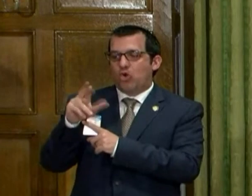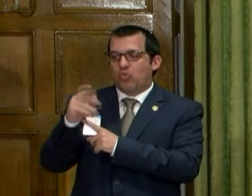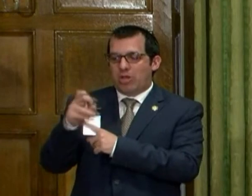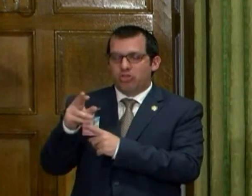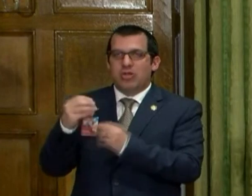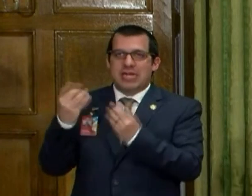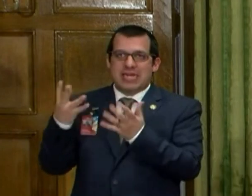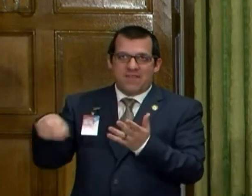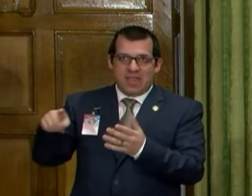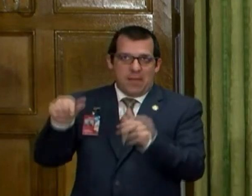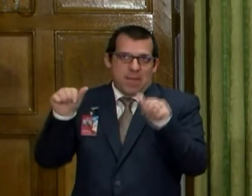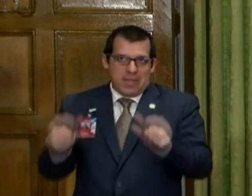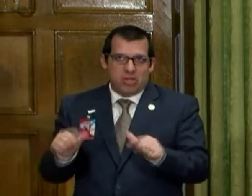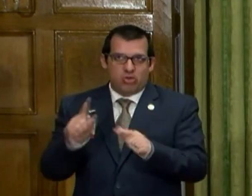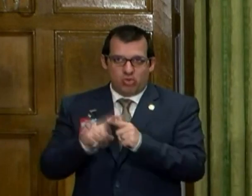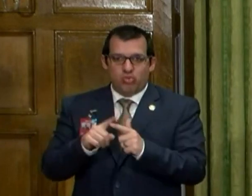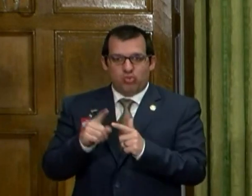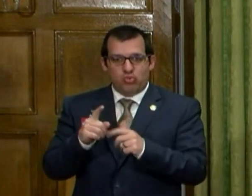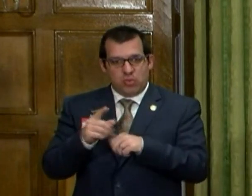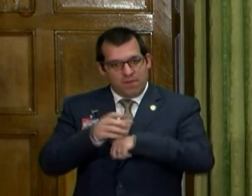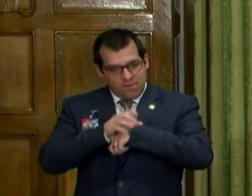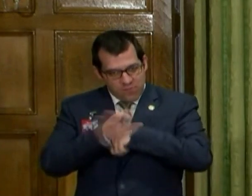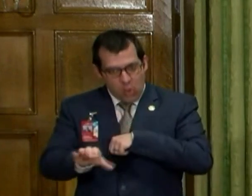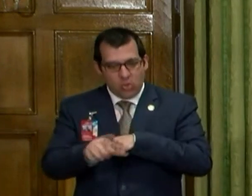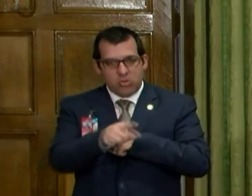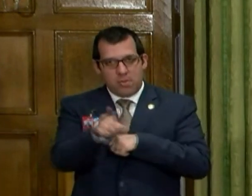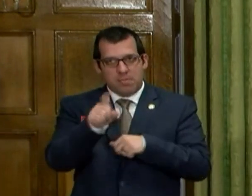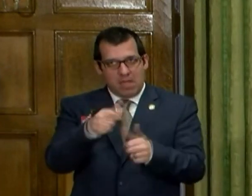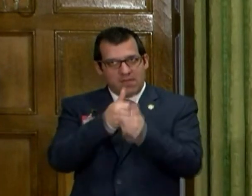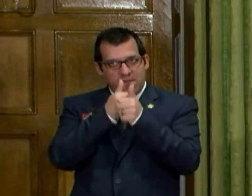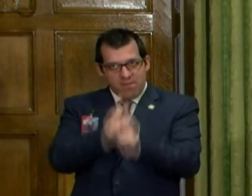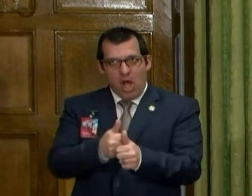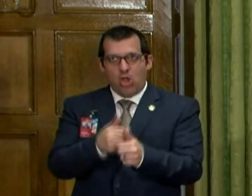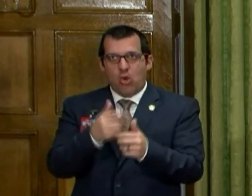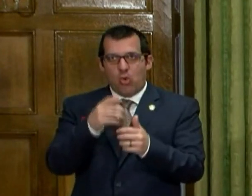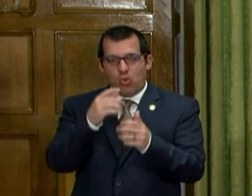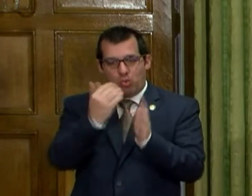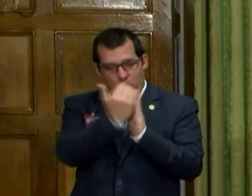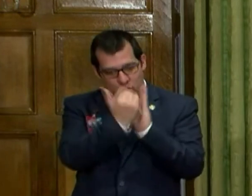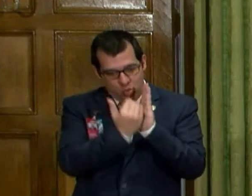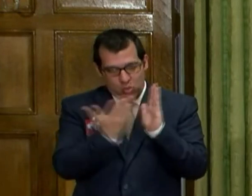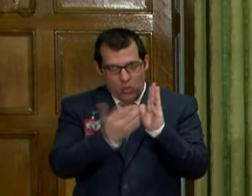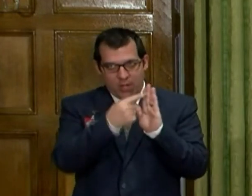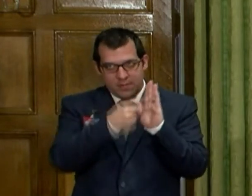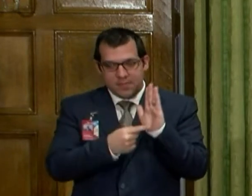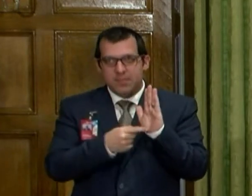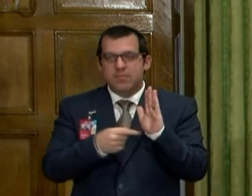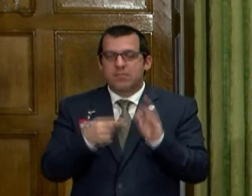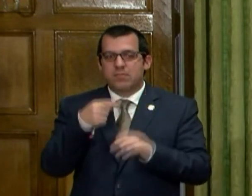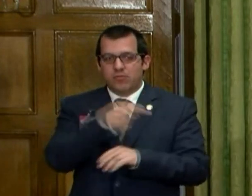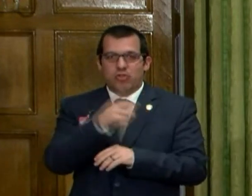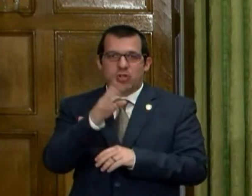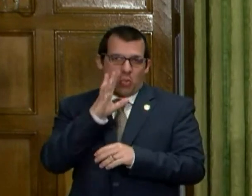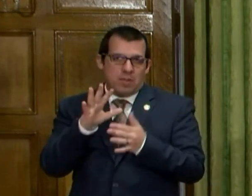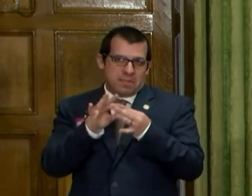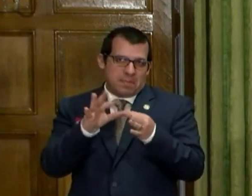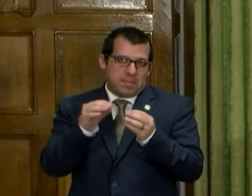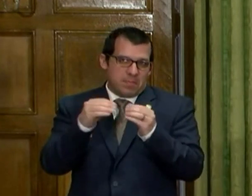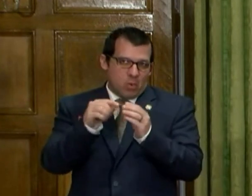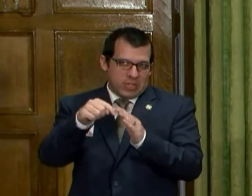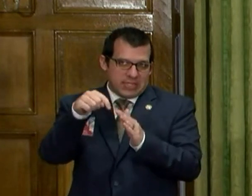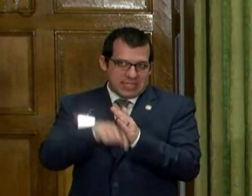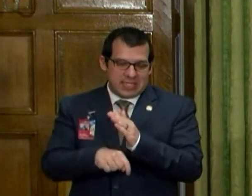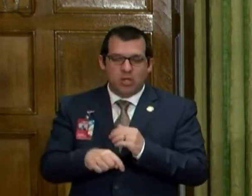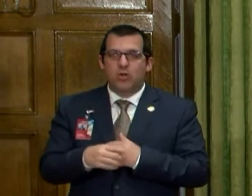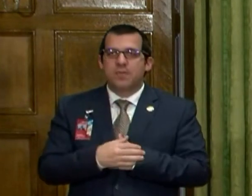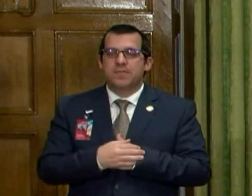to enforce the guidelines to a greater extent. She'll go into this in a little bit more